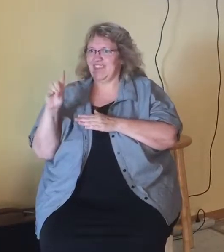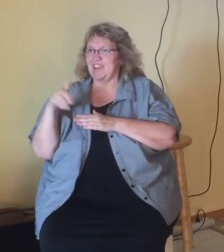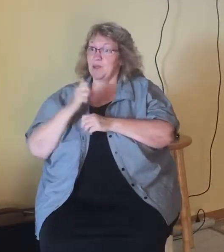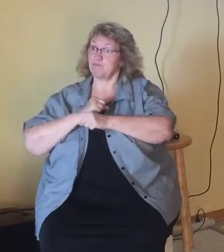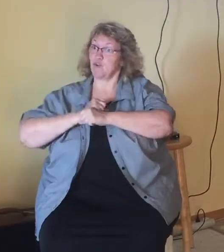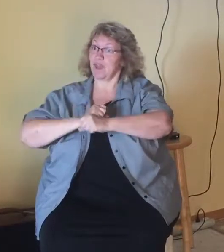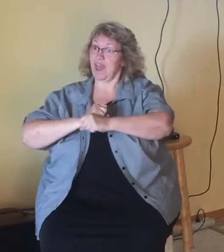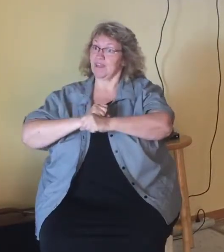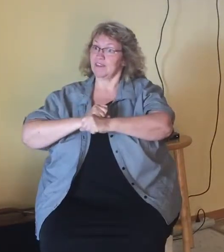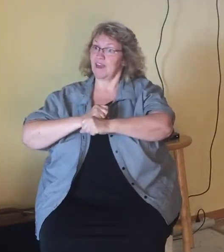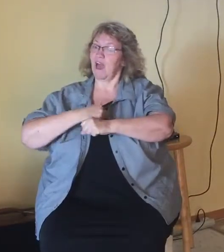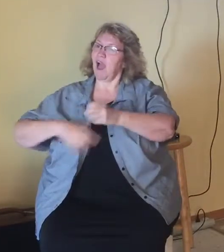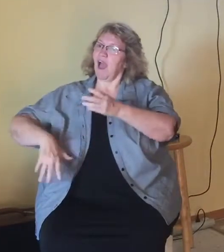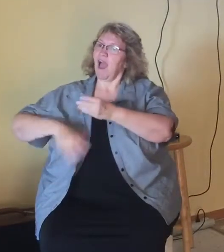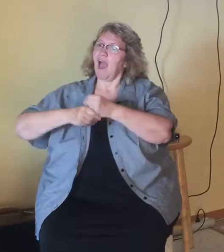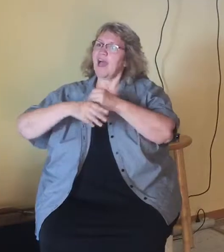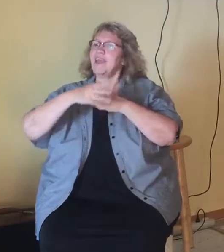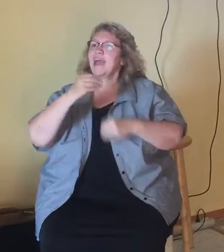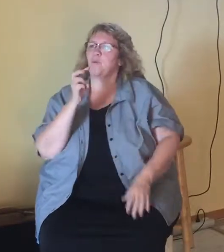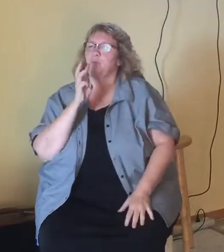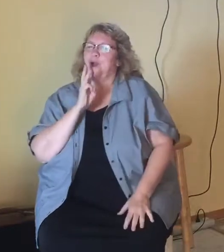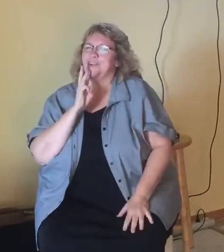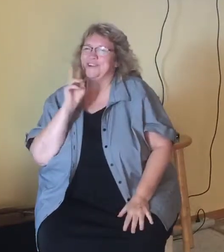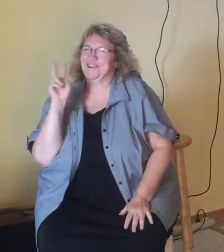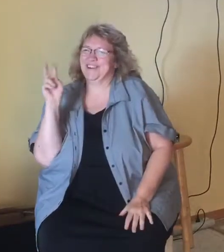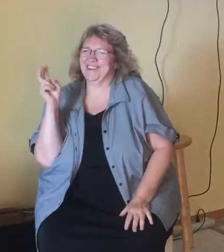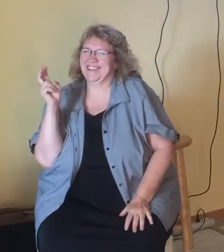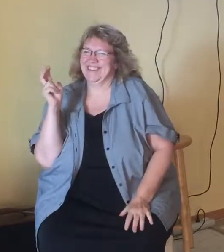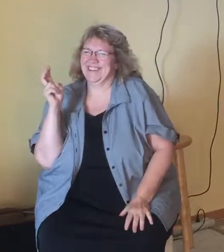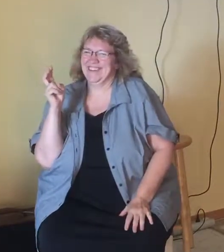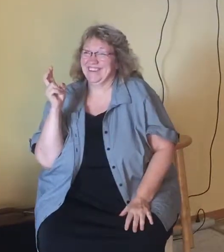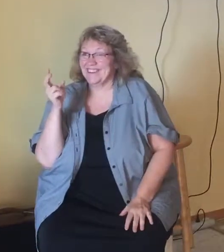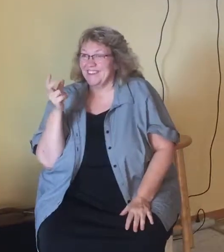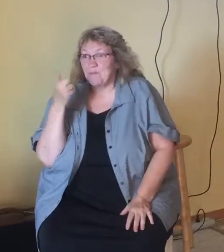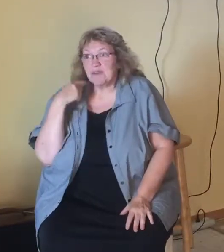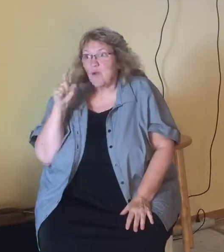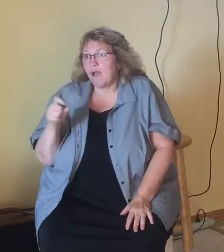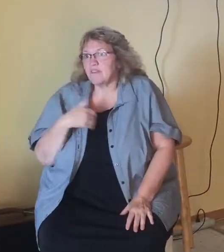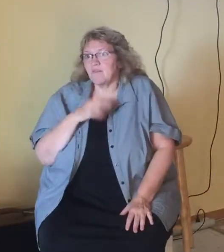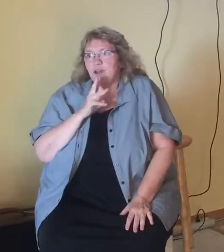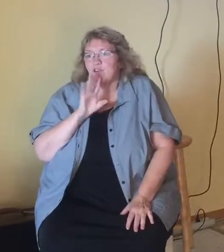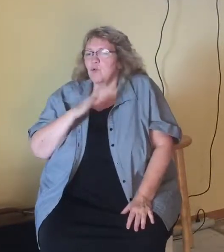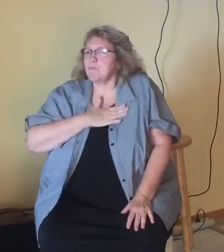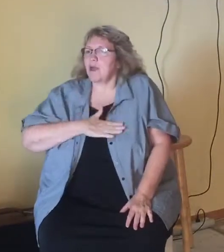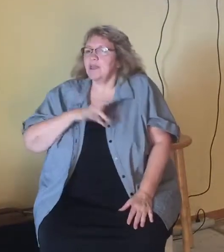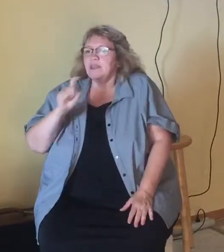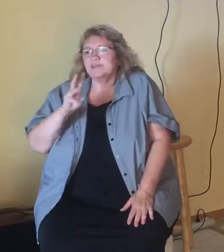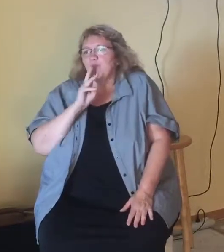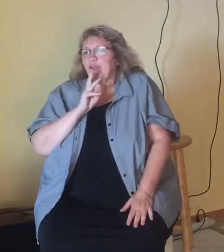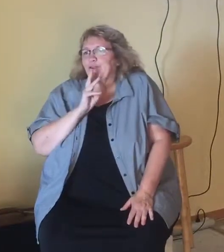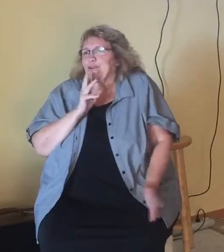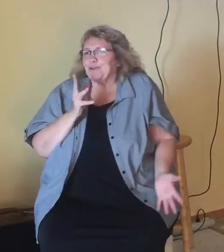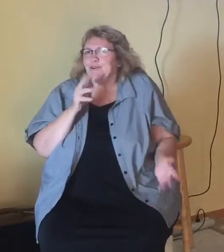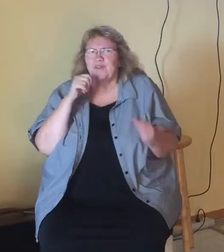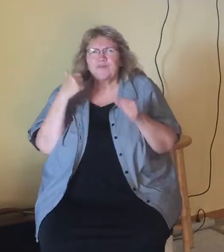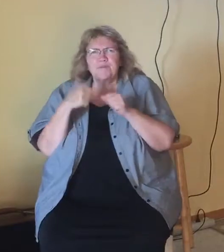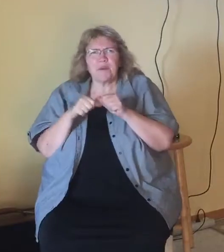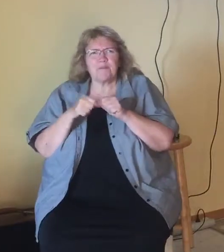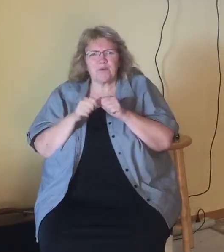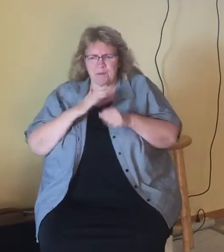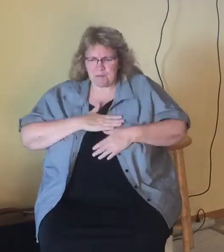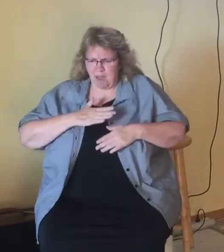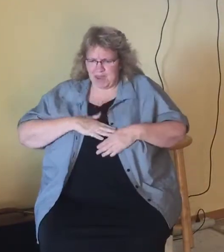I often add in and water, because you have to have water. Your body needs water. I don't remember the percentage